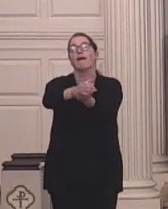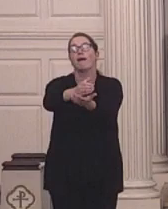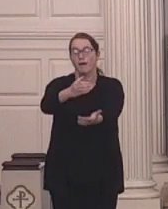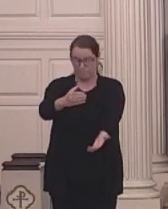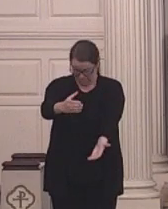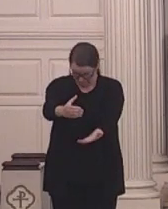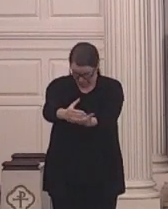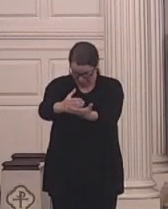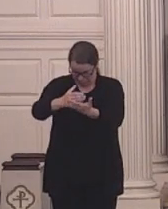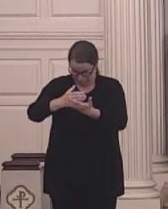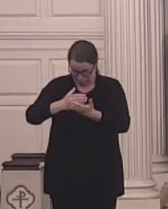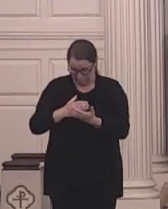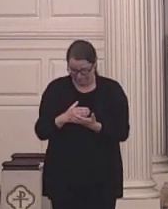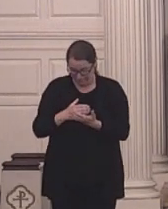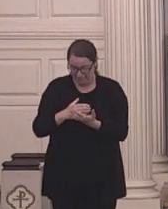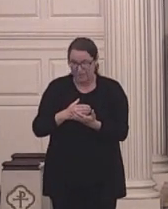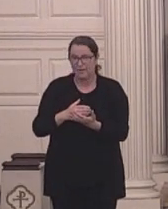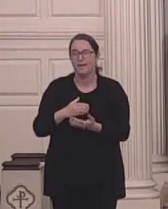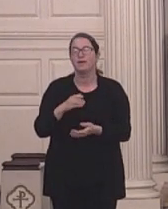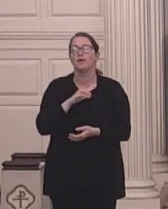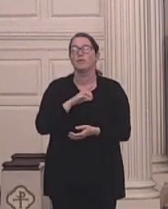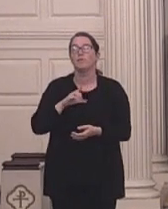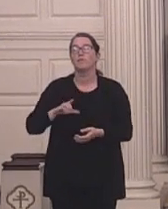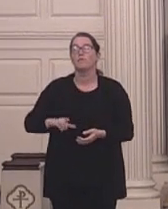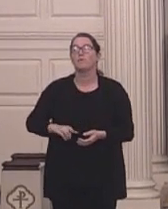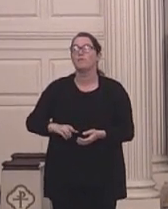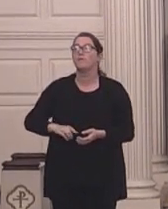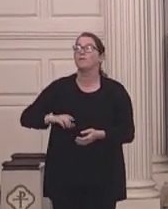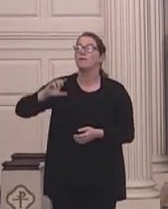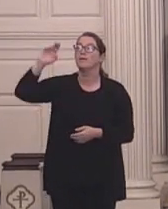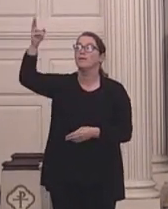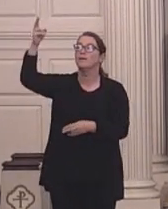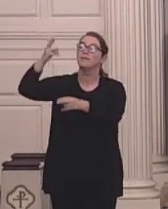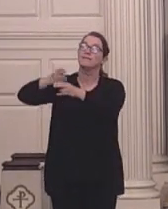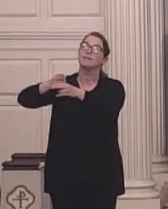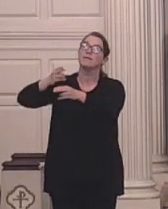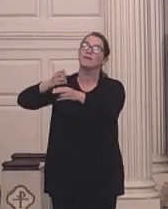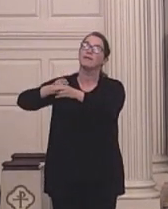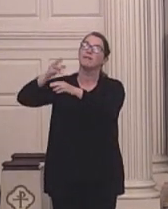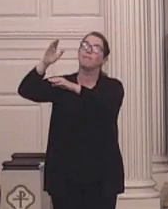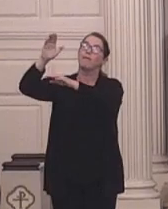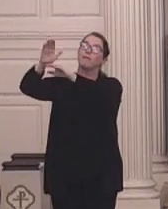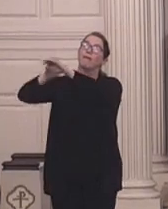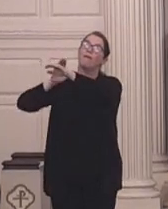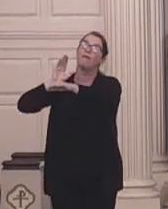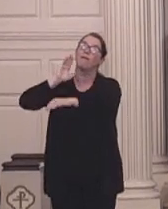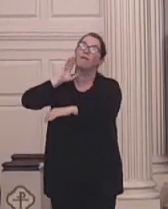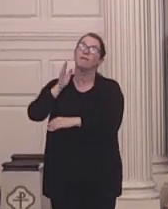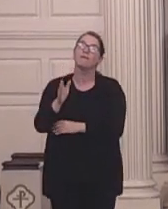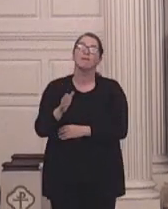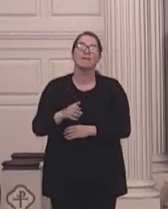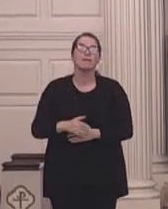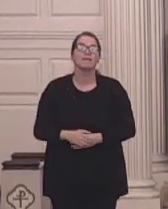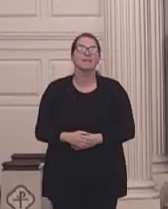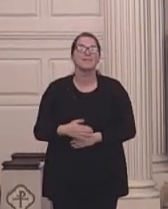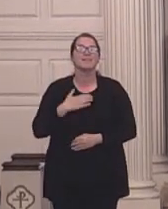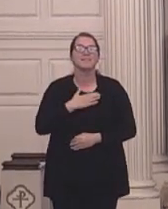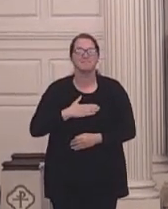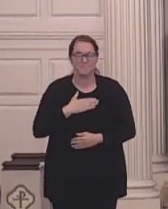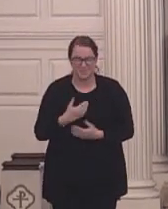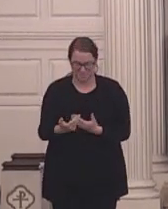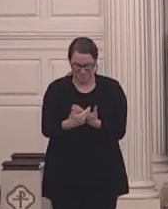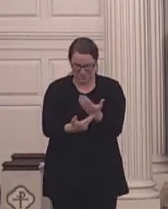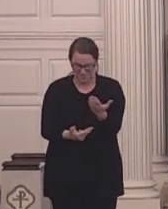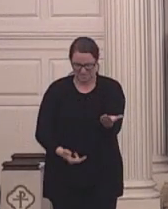salvation and call on the name of the Lord.